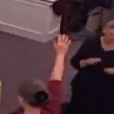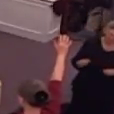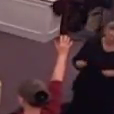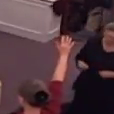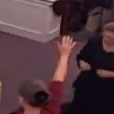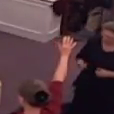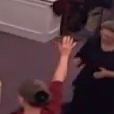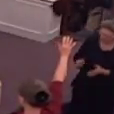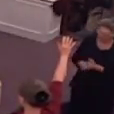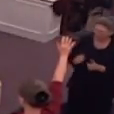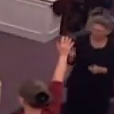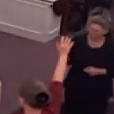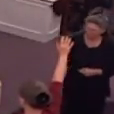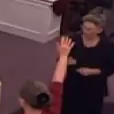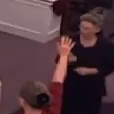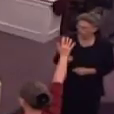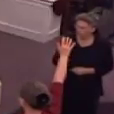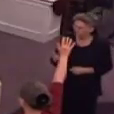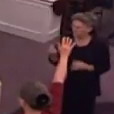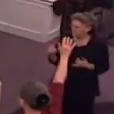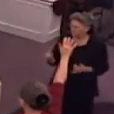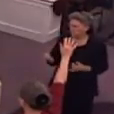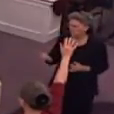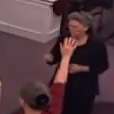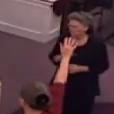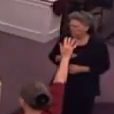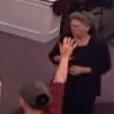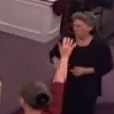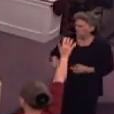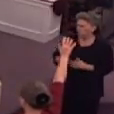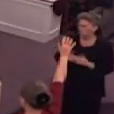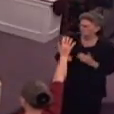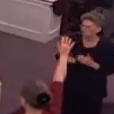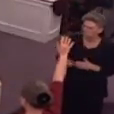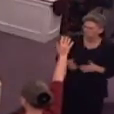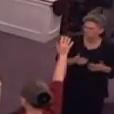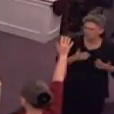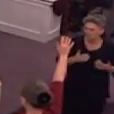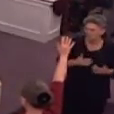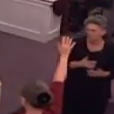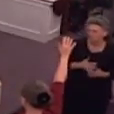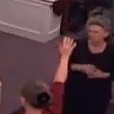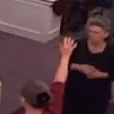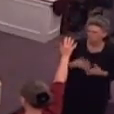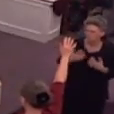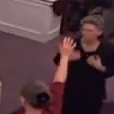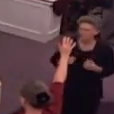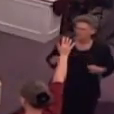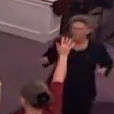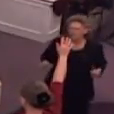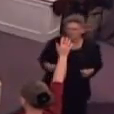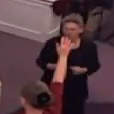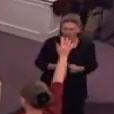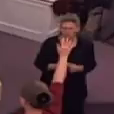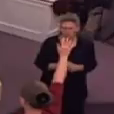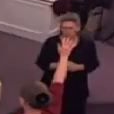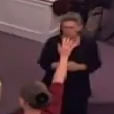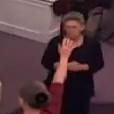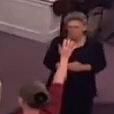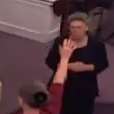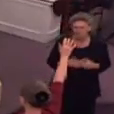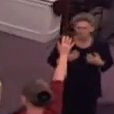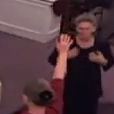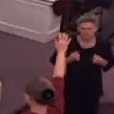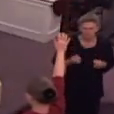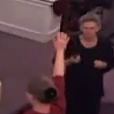they're feeling, Lord, lonely today. Lord, comfort their hearts. Heal their hurts.